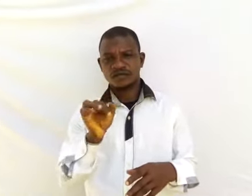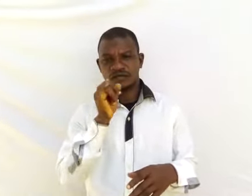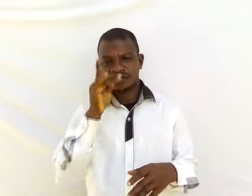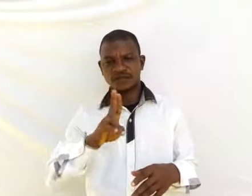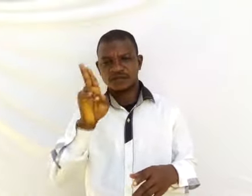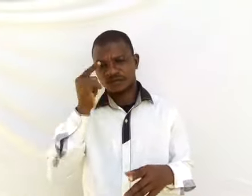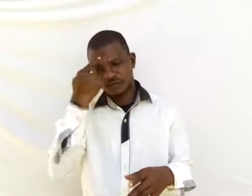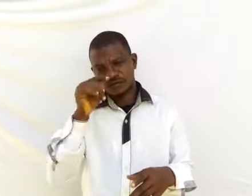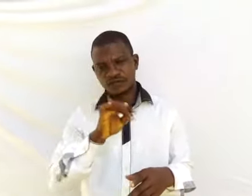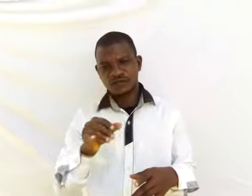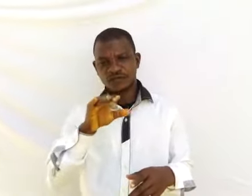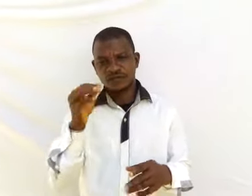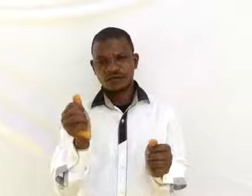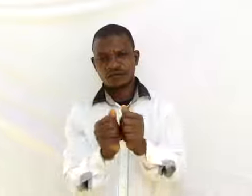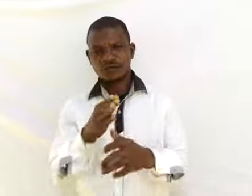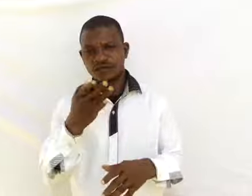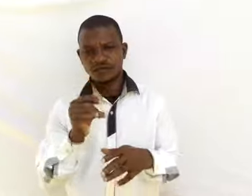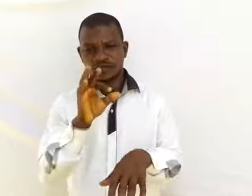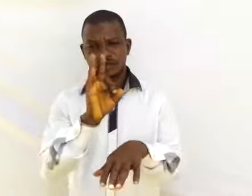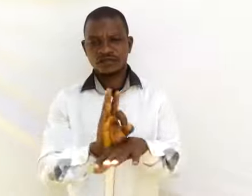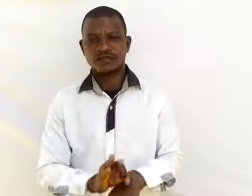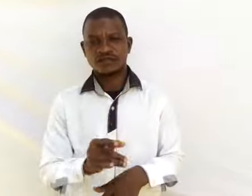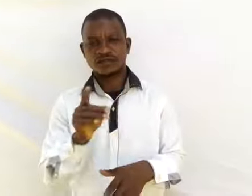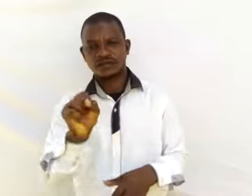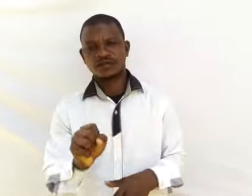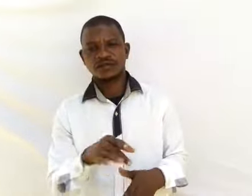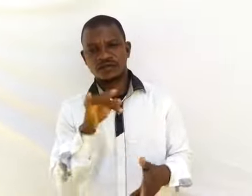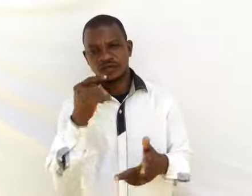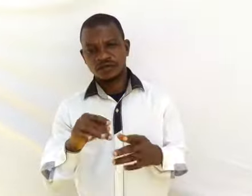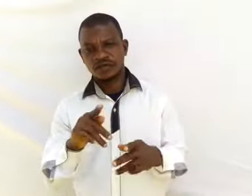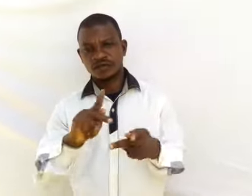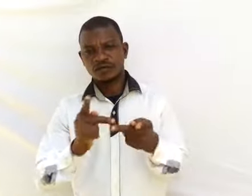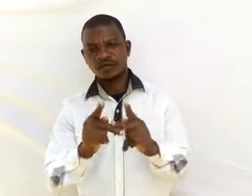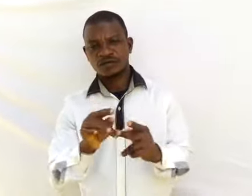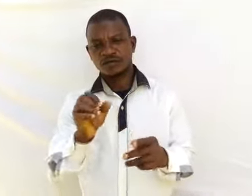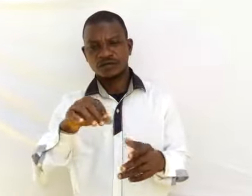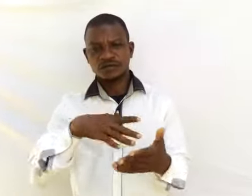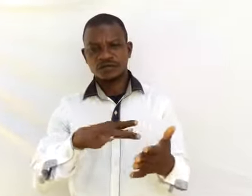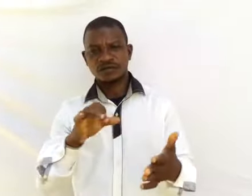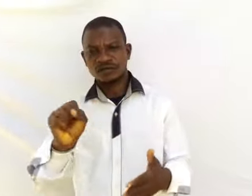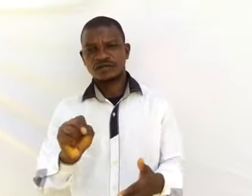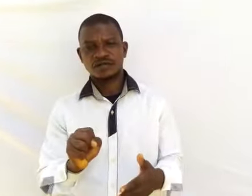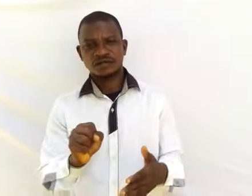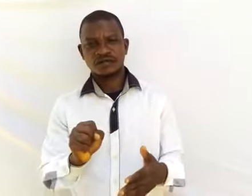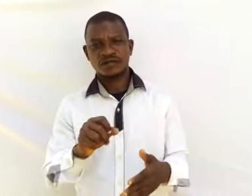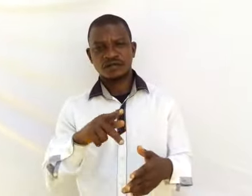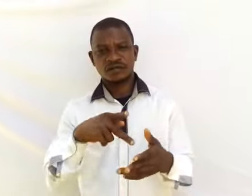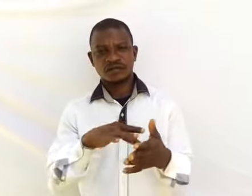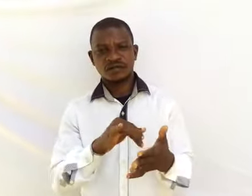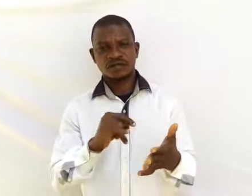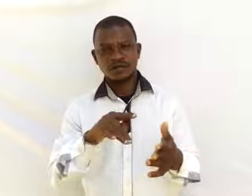for with their functions. Population studies. Population can be